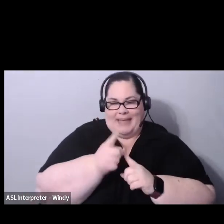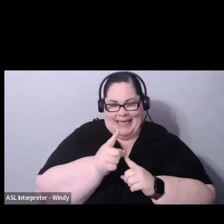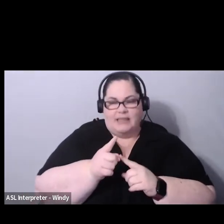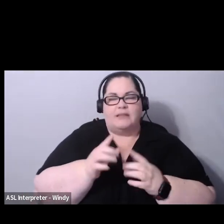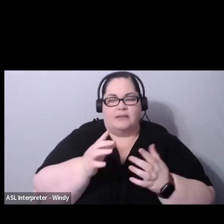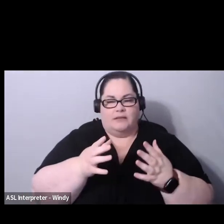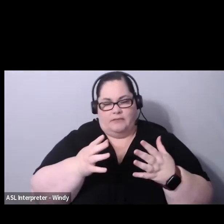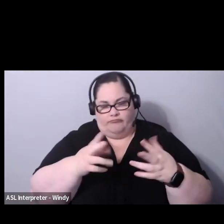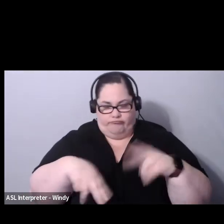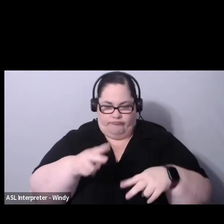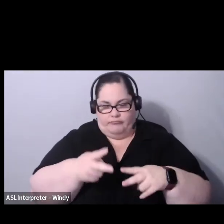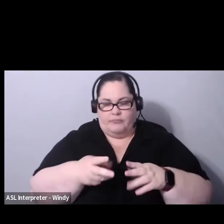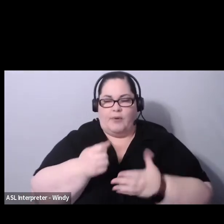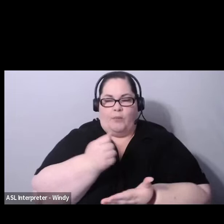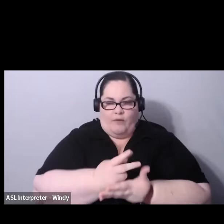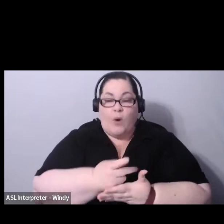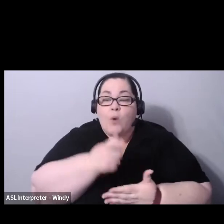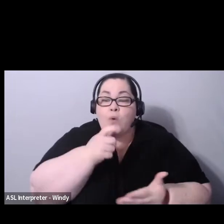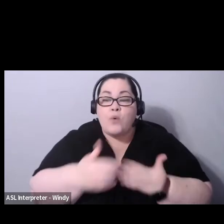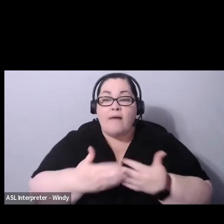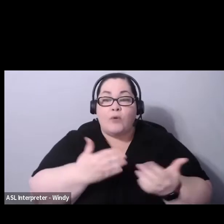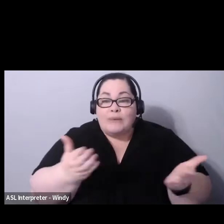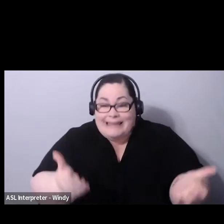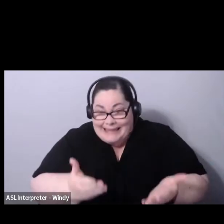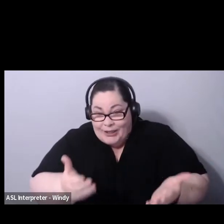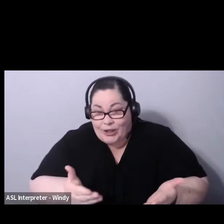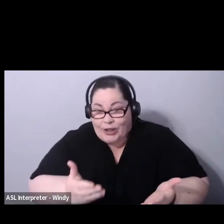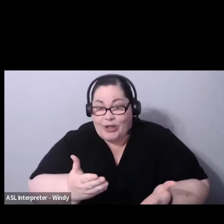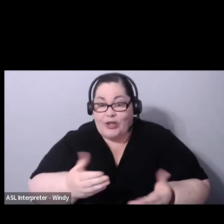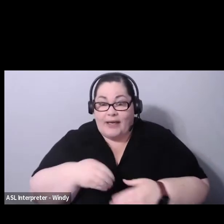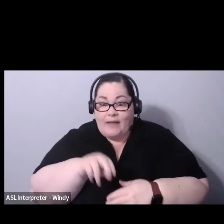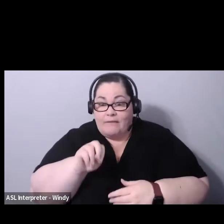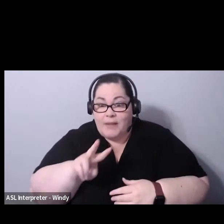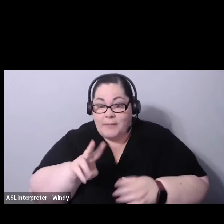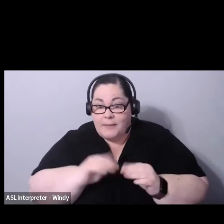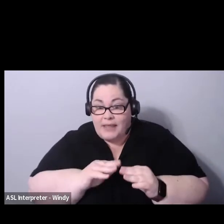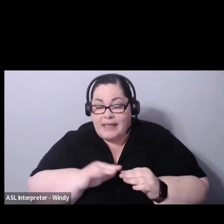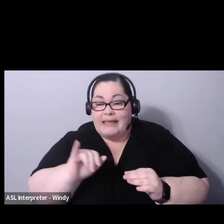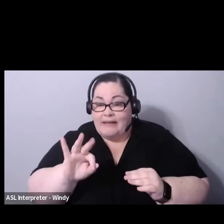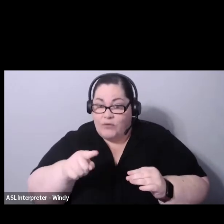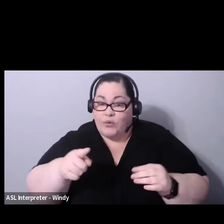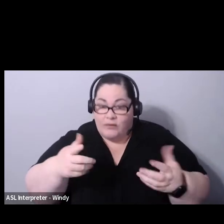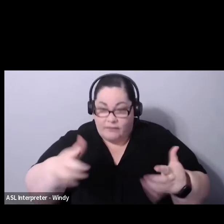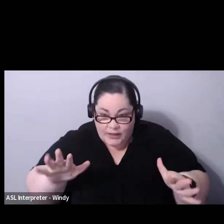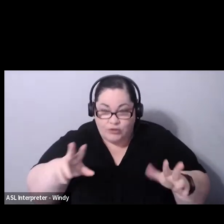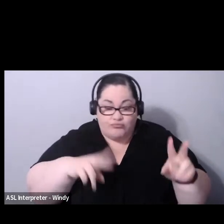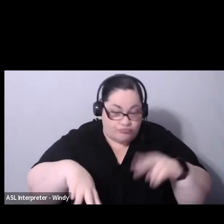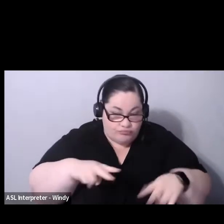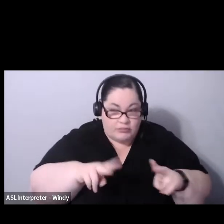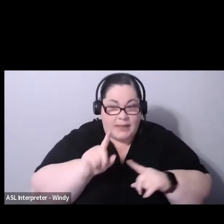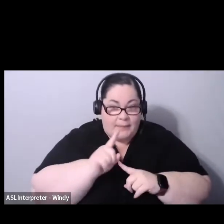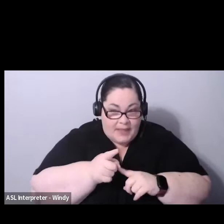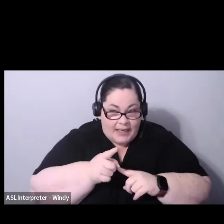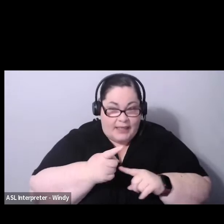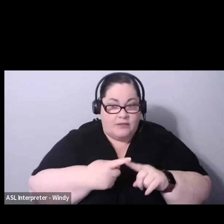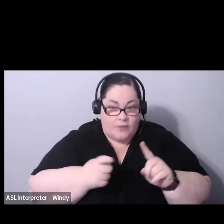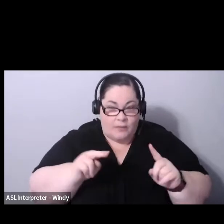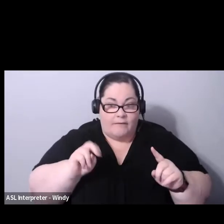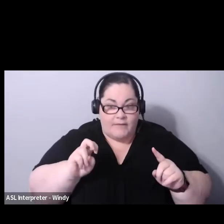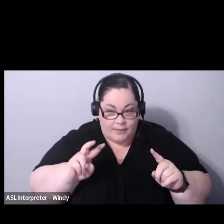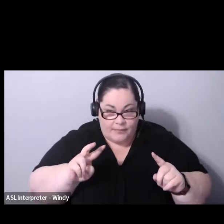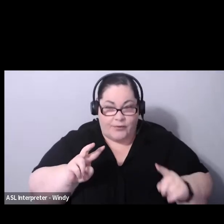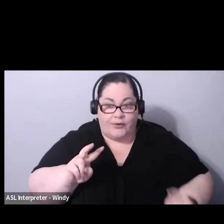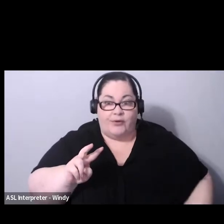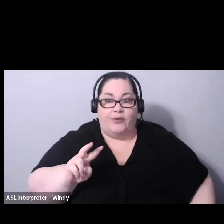are able to be present in our November meeting, if you've had an opportunity to review the minutes,